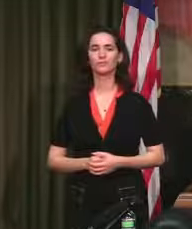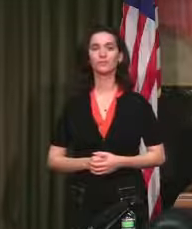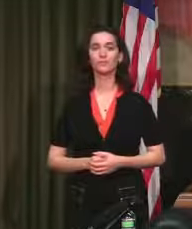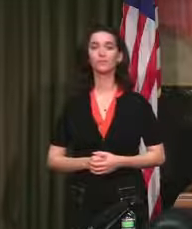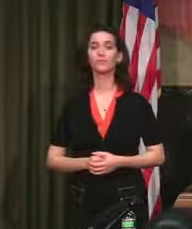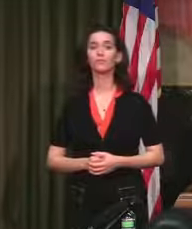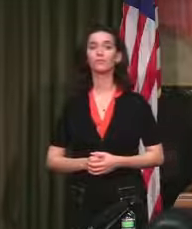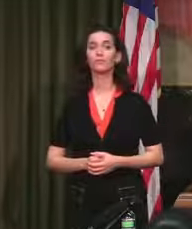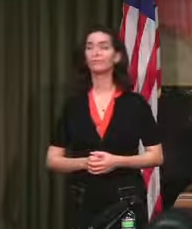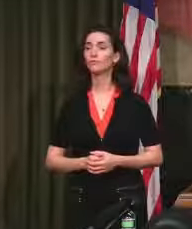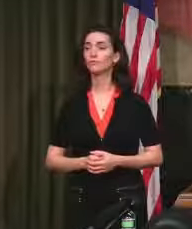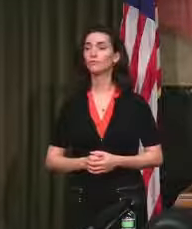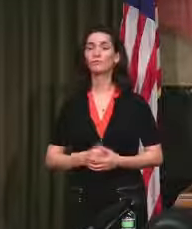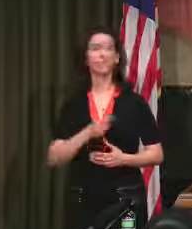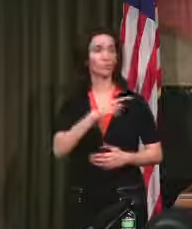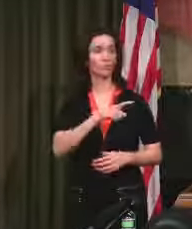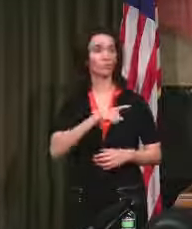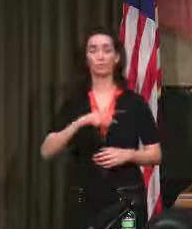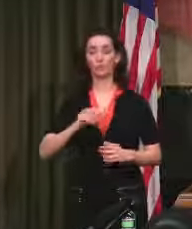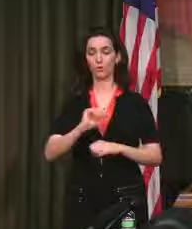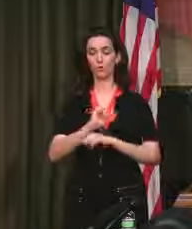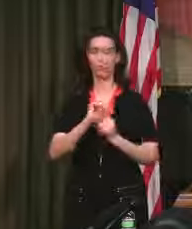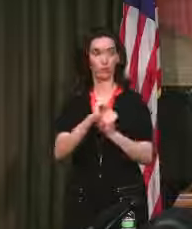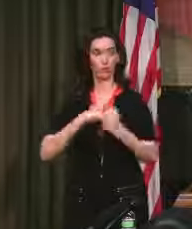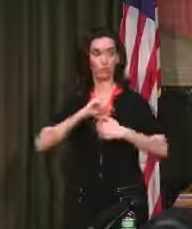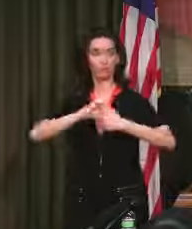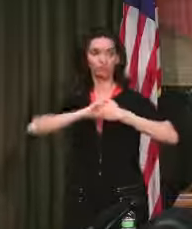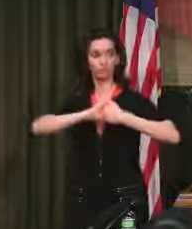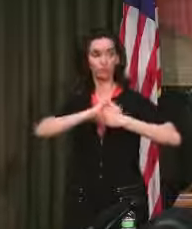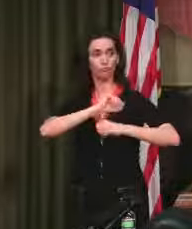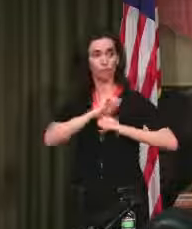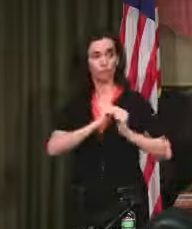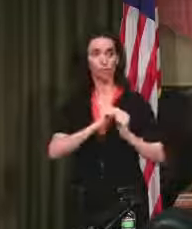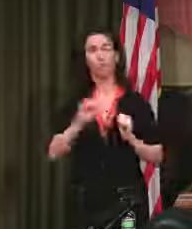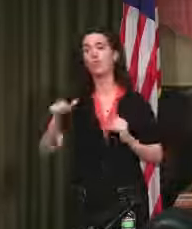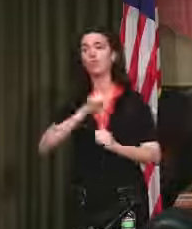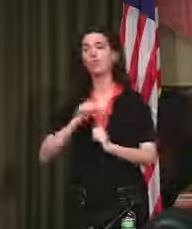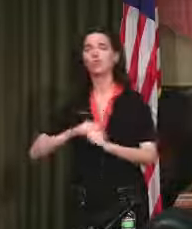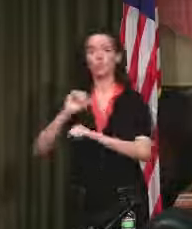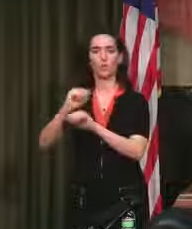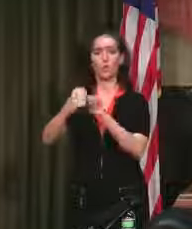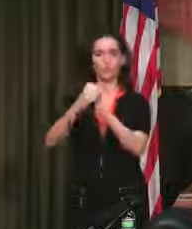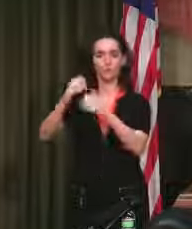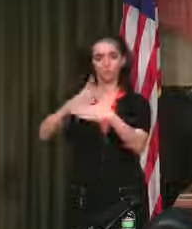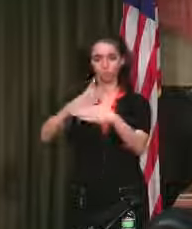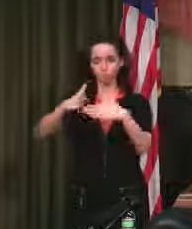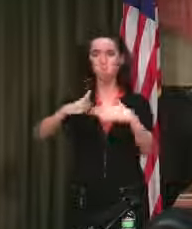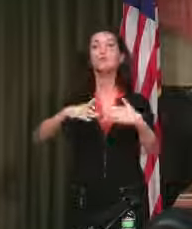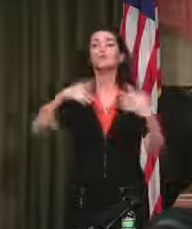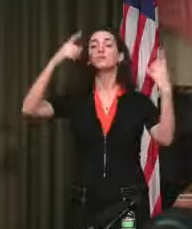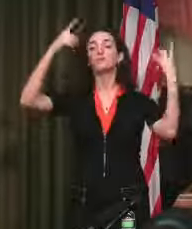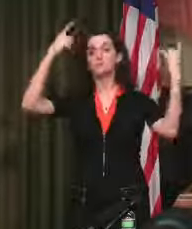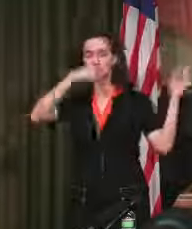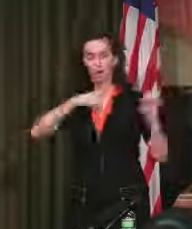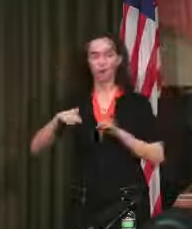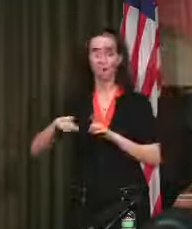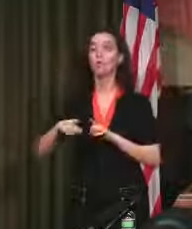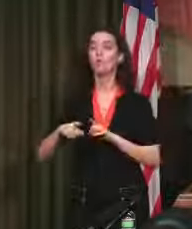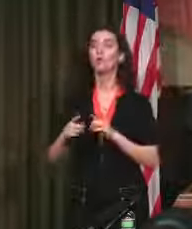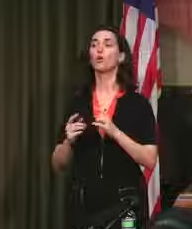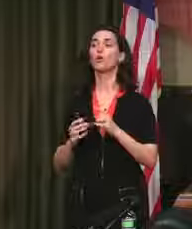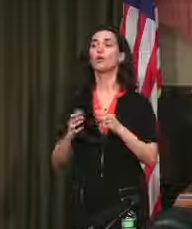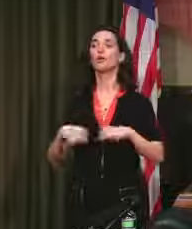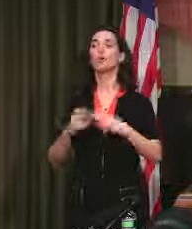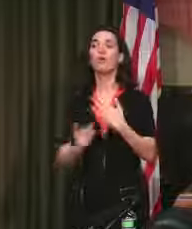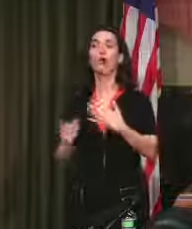You worked with me and with your fellow legislators to reach a compromise that's going to fund our critical priorities. And